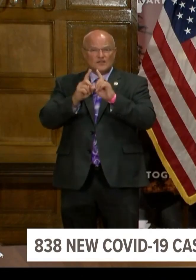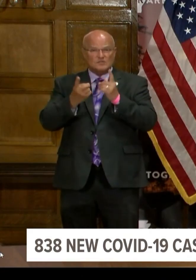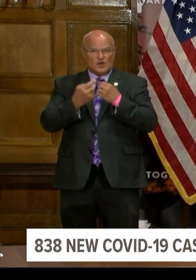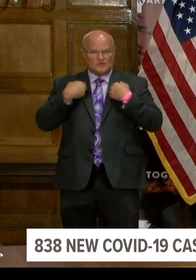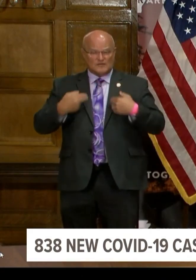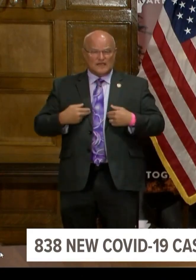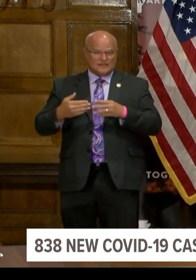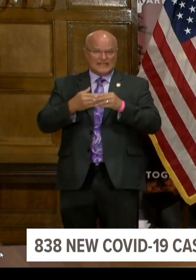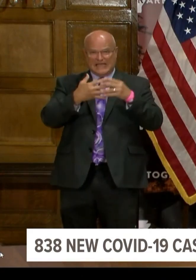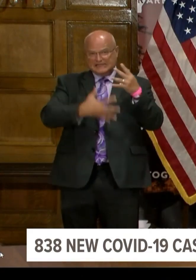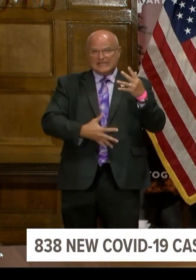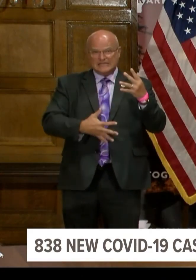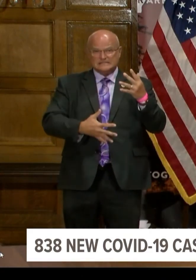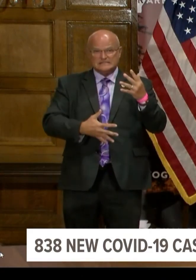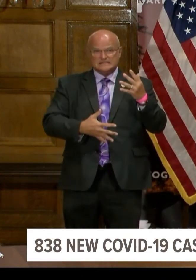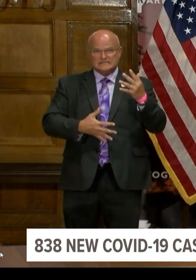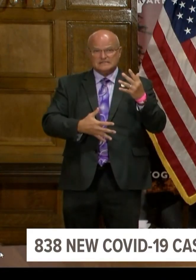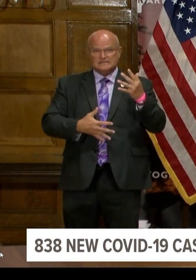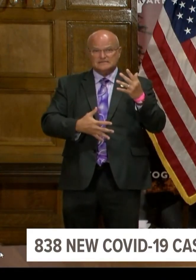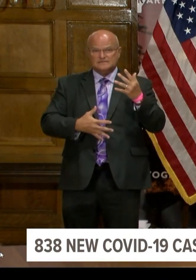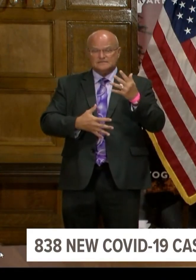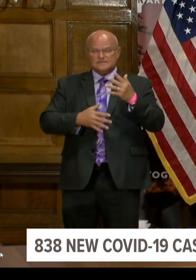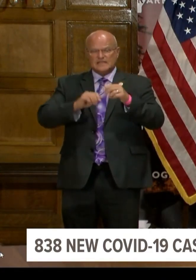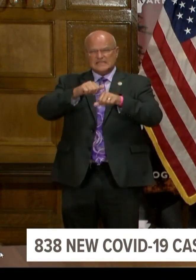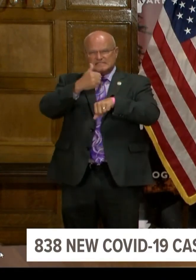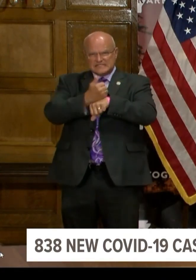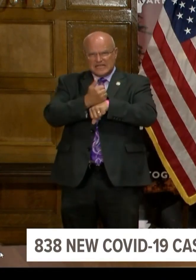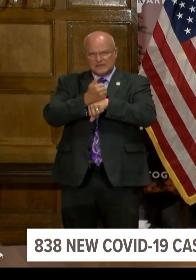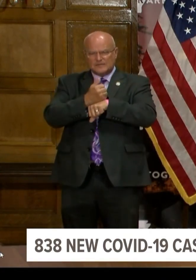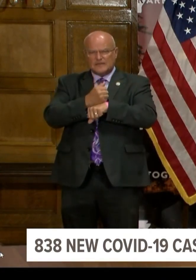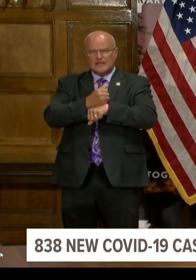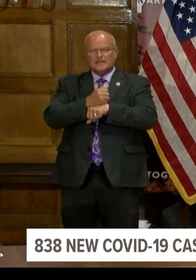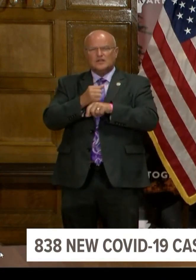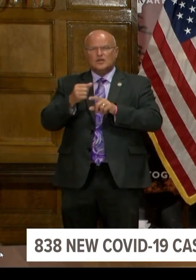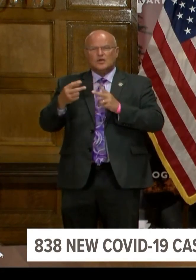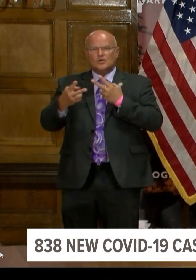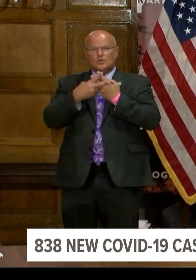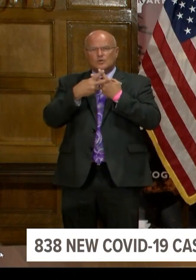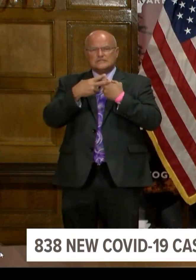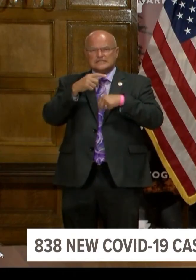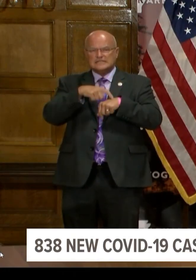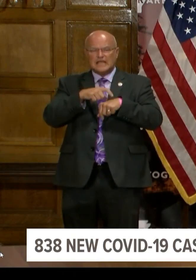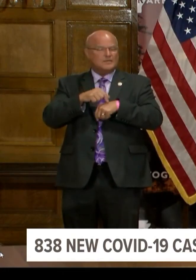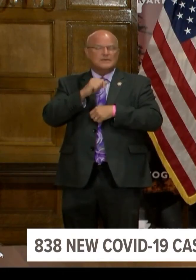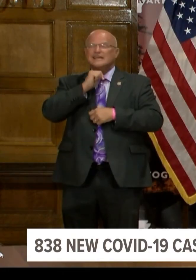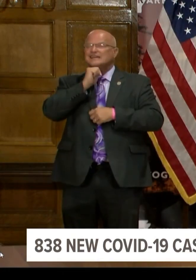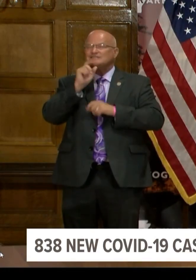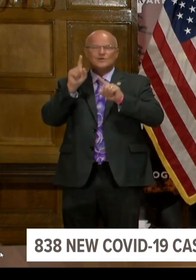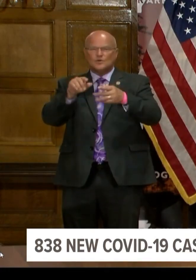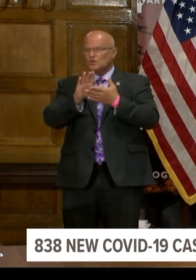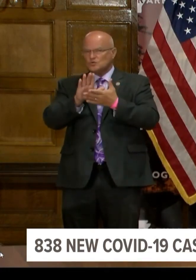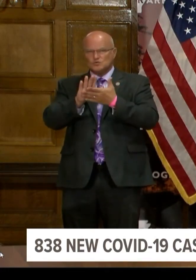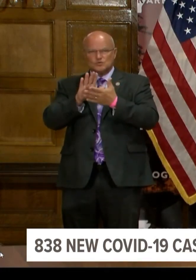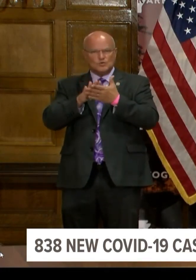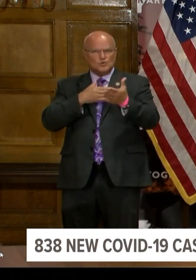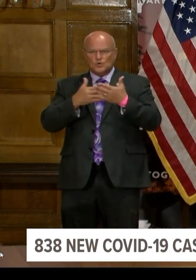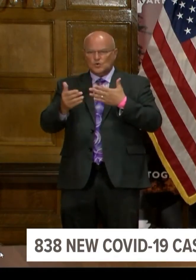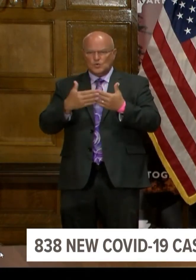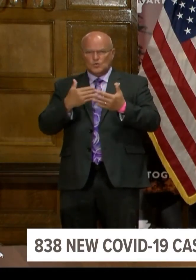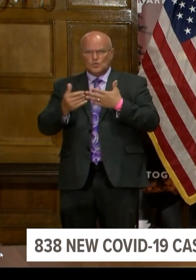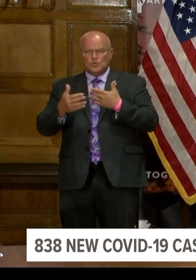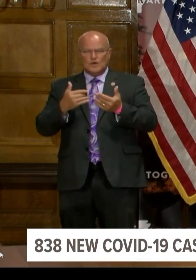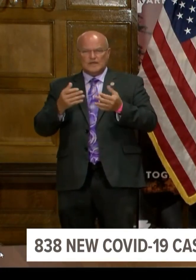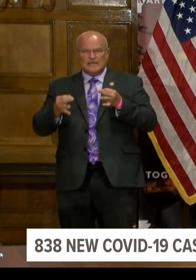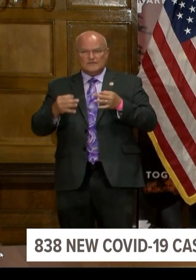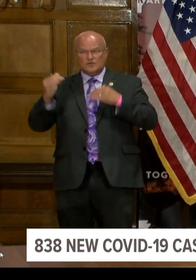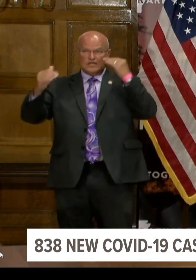Health guidelines, establish that quarantine time, and do not go to school. Whether you're if